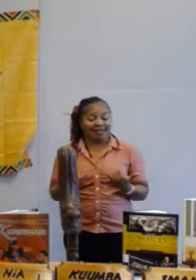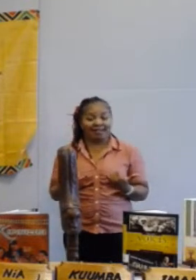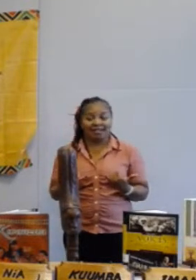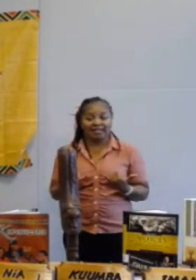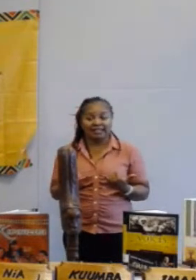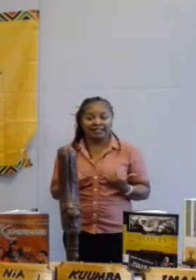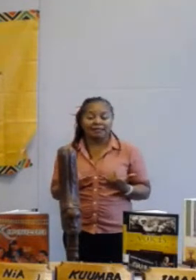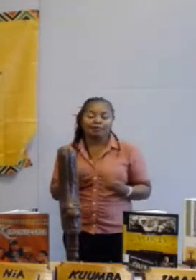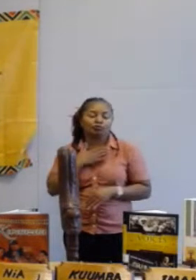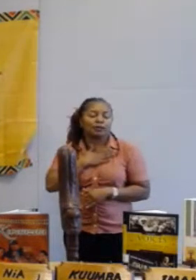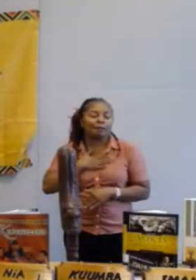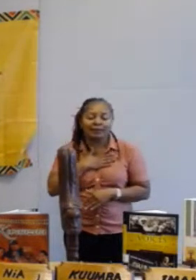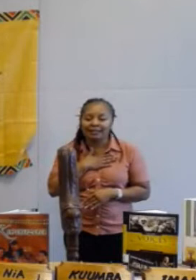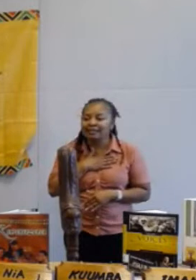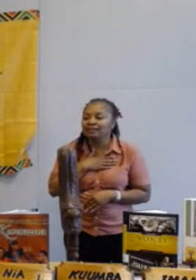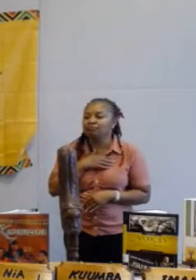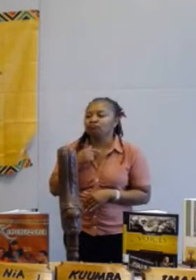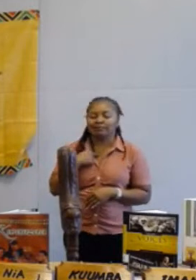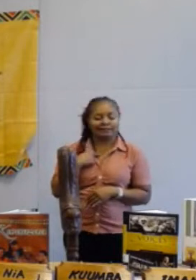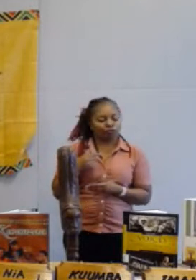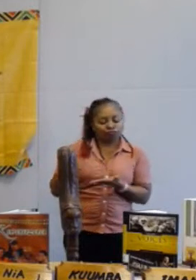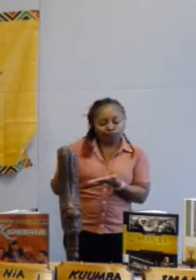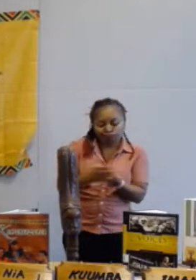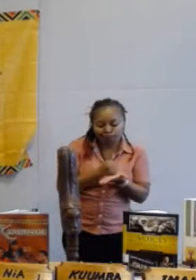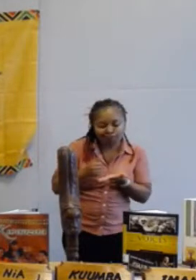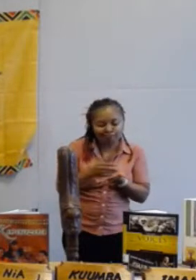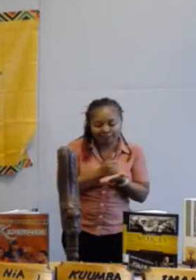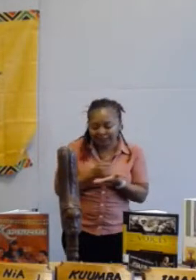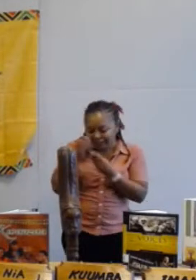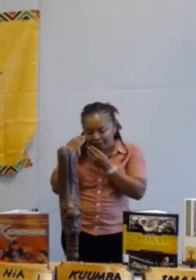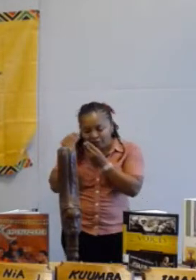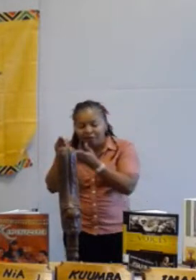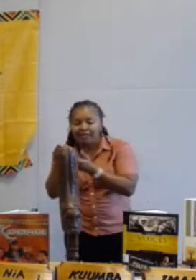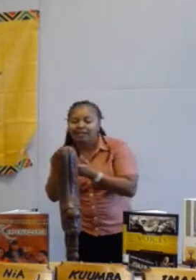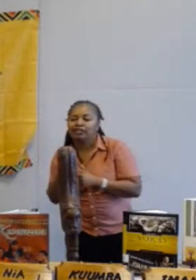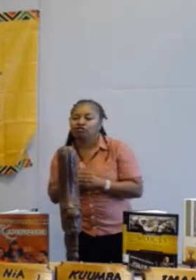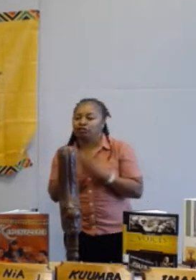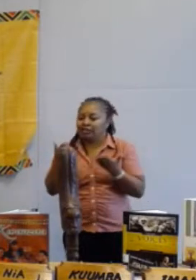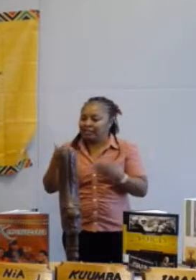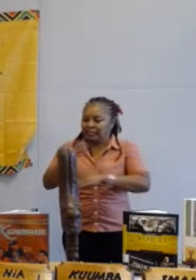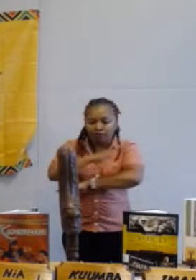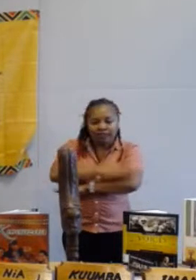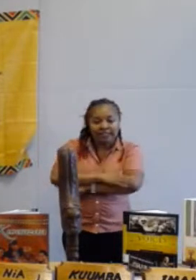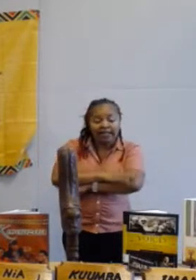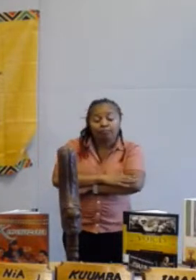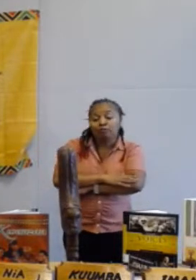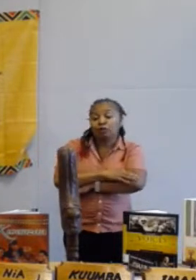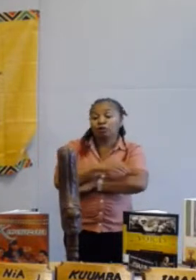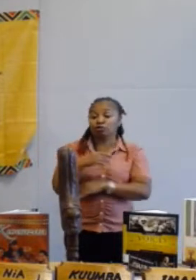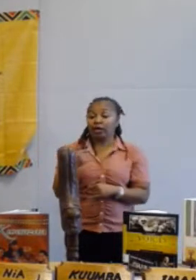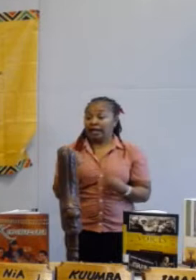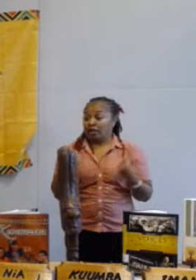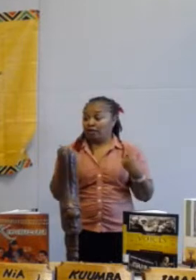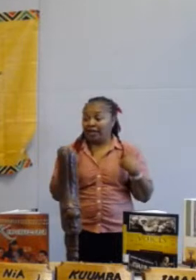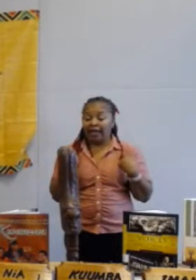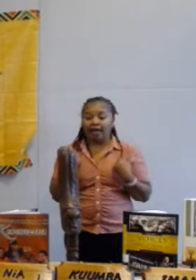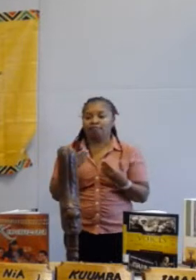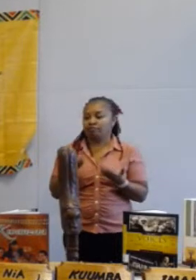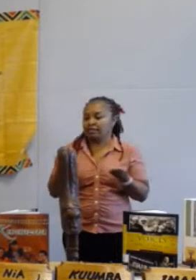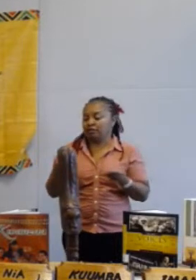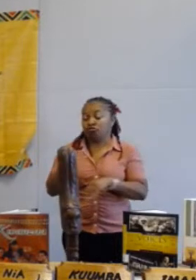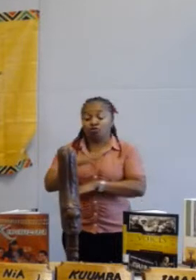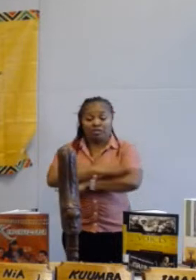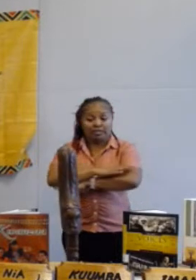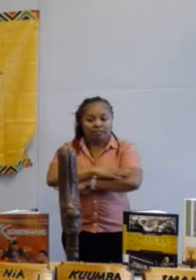we want you to gather your information from the table, your supplies from the table, and you have equipment on your table to work